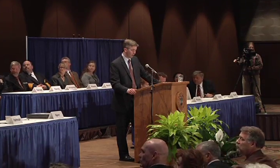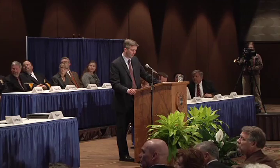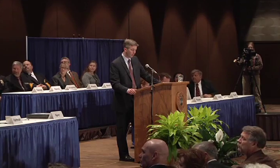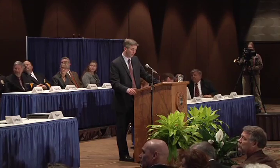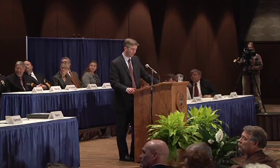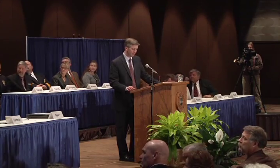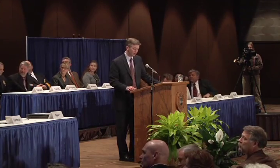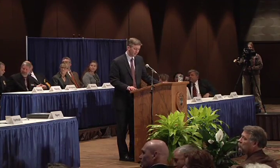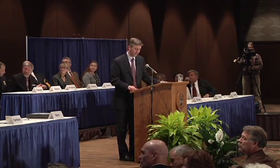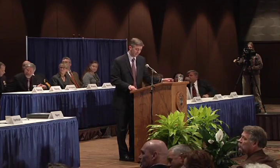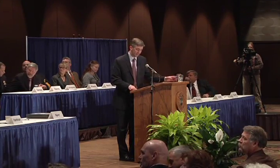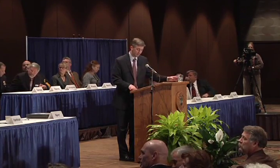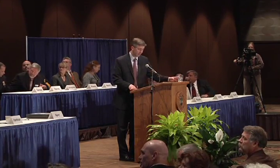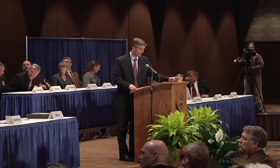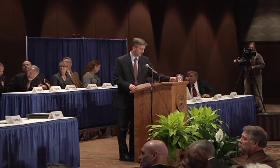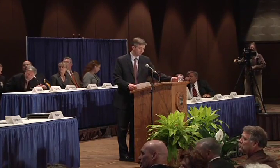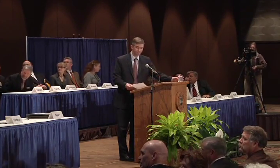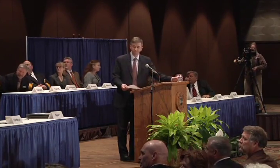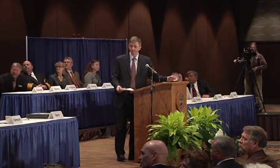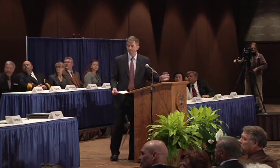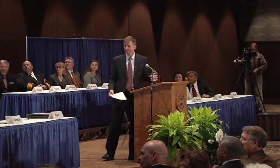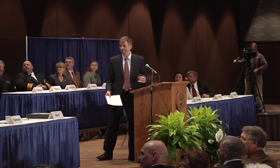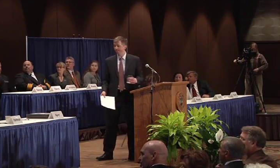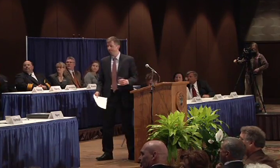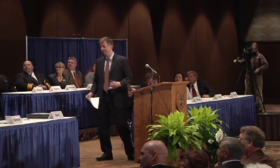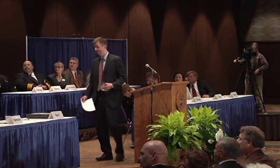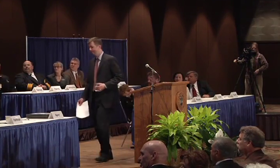their good work that they do on a day-to-day basis.